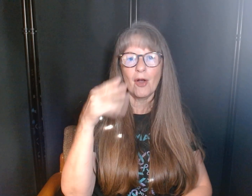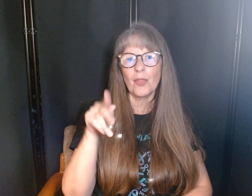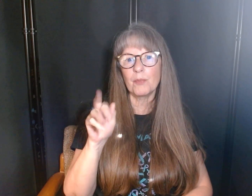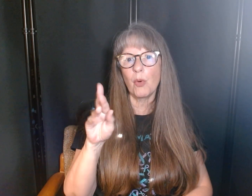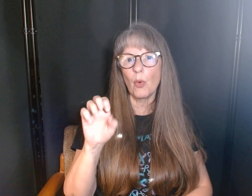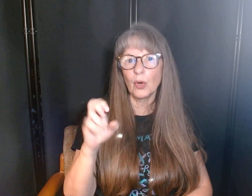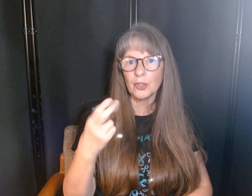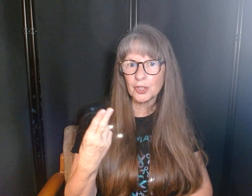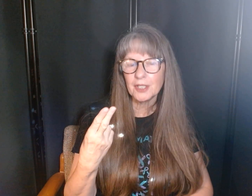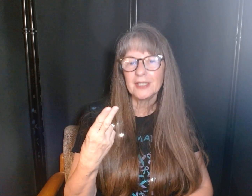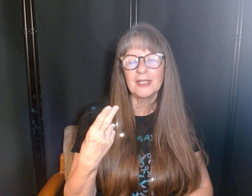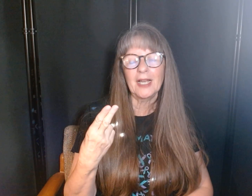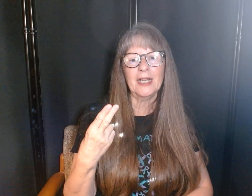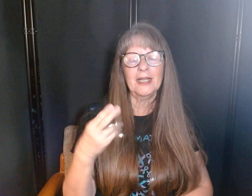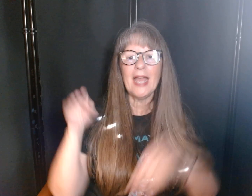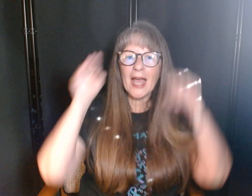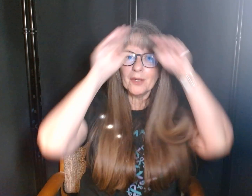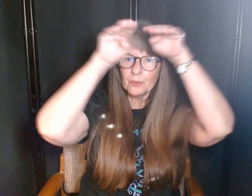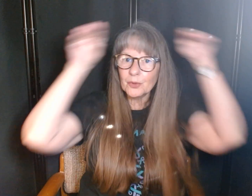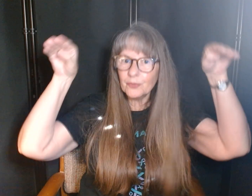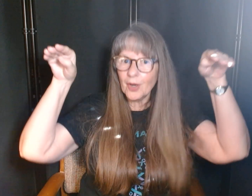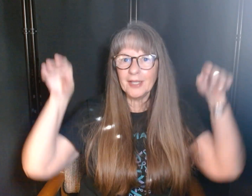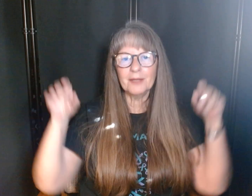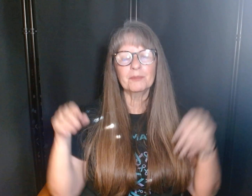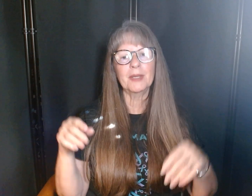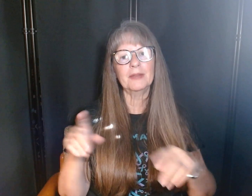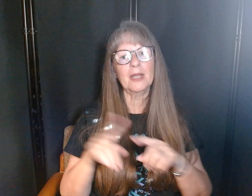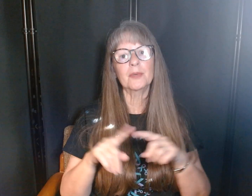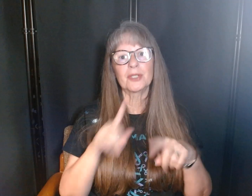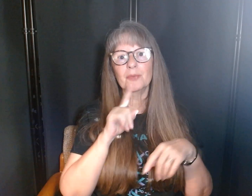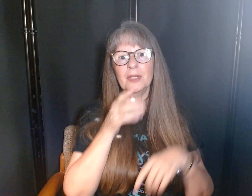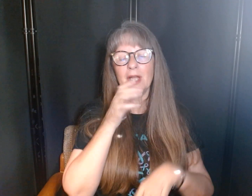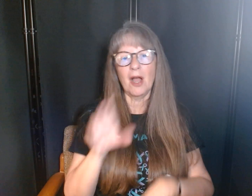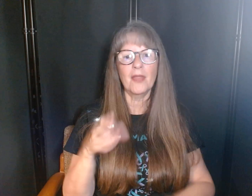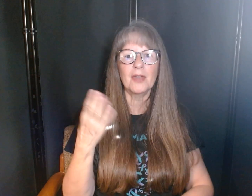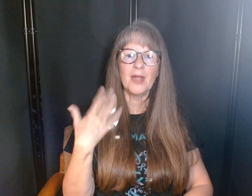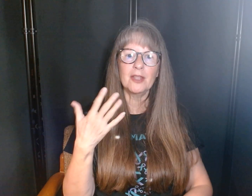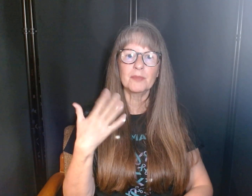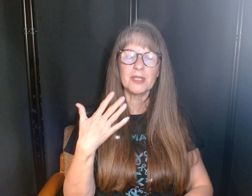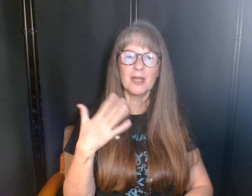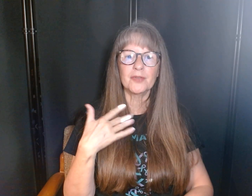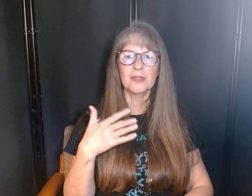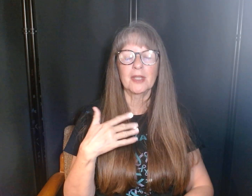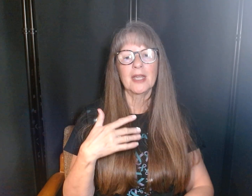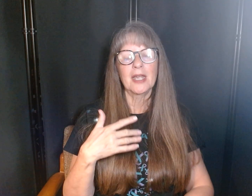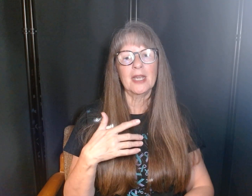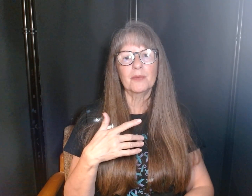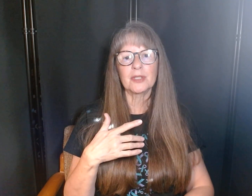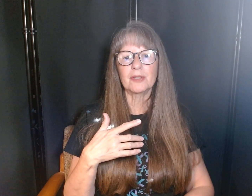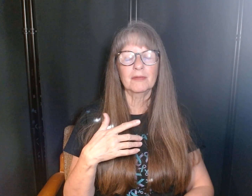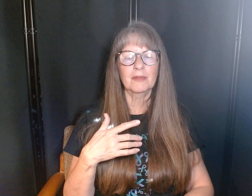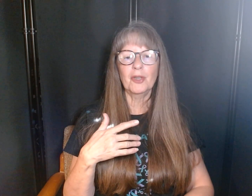the porch. It had a roof on it, but it was still really hot. They'd fan themselves, and it was,